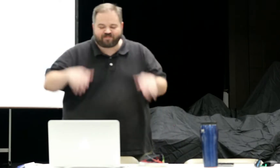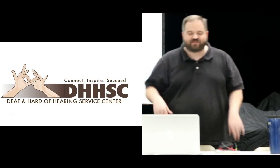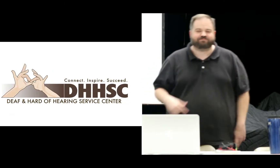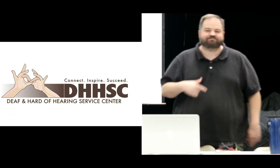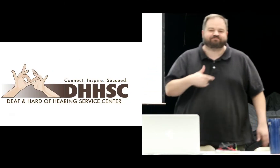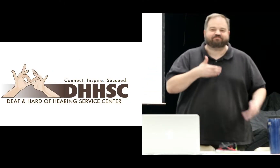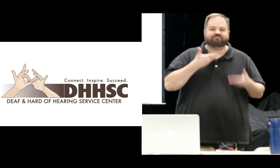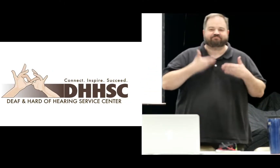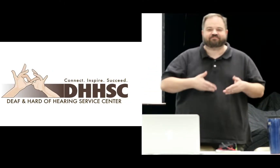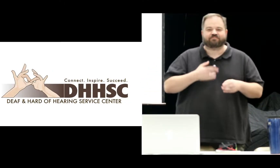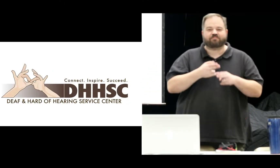Hello, everyone.